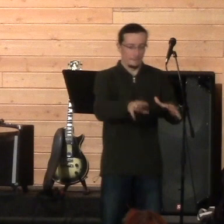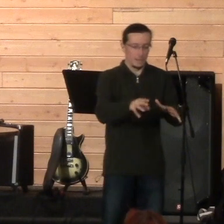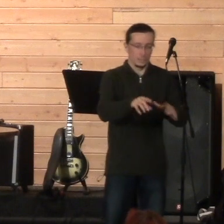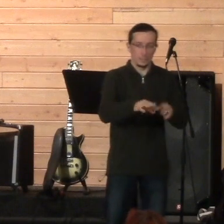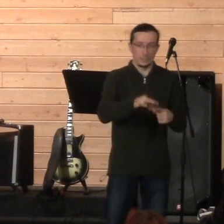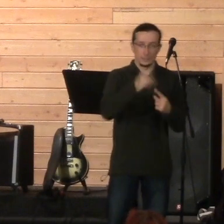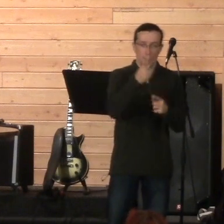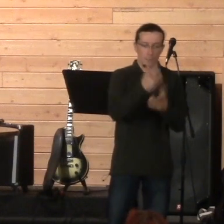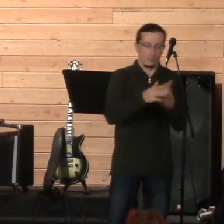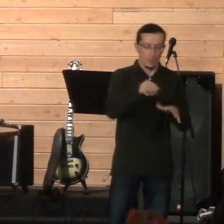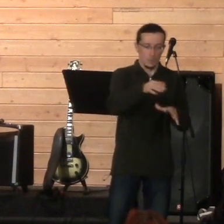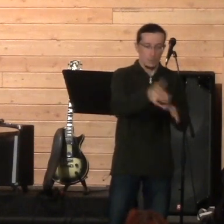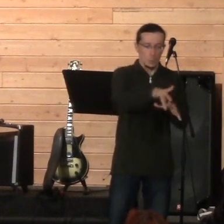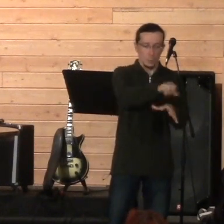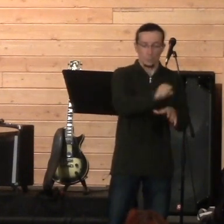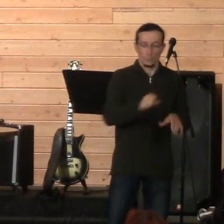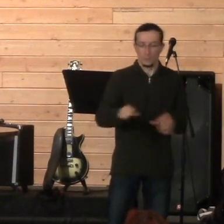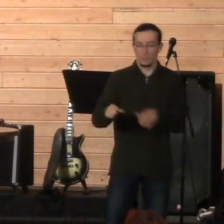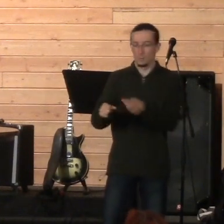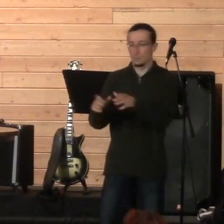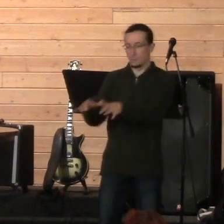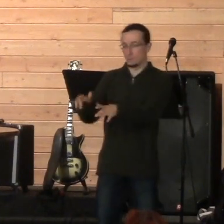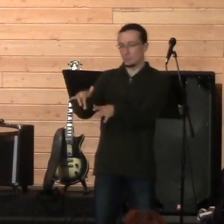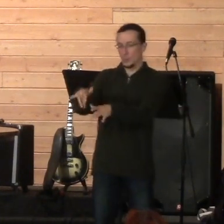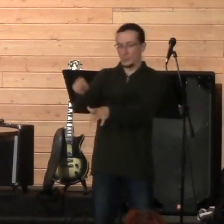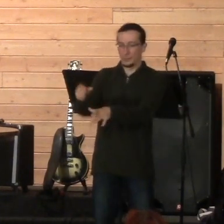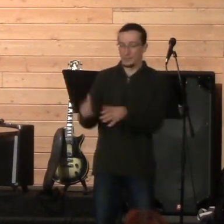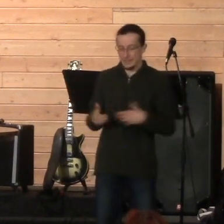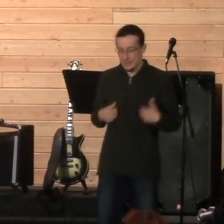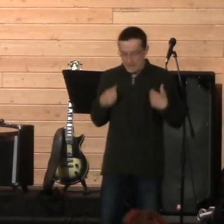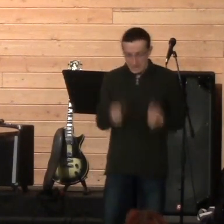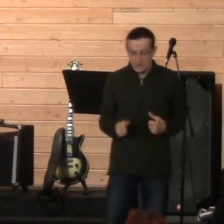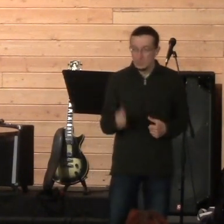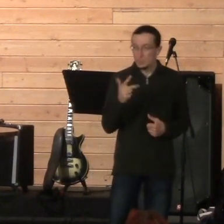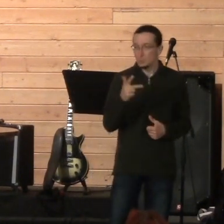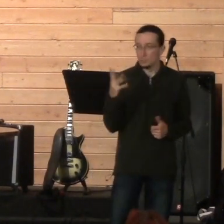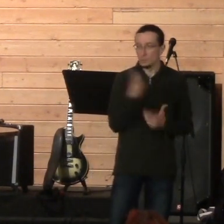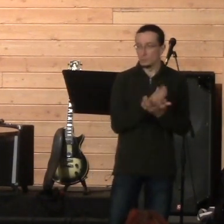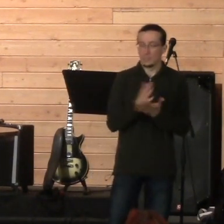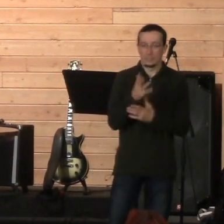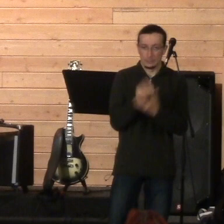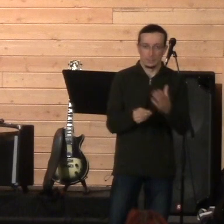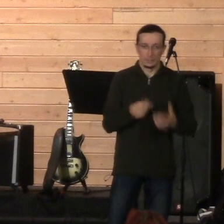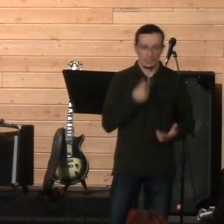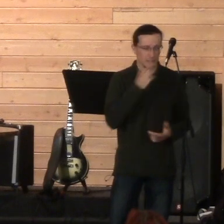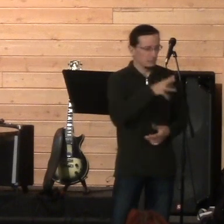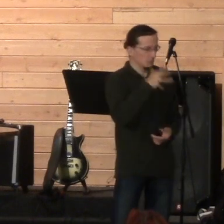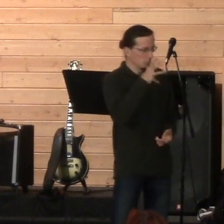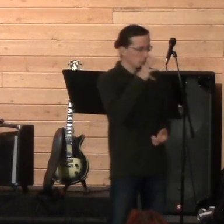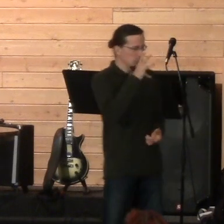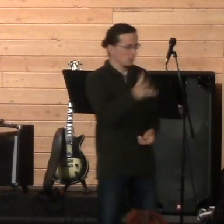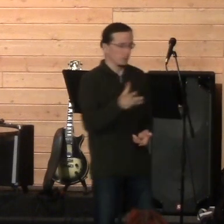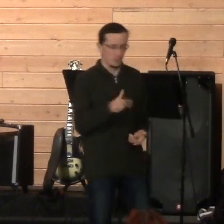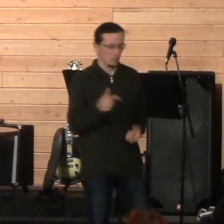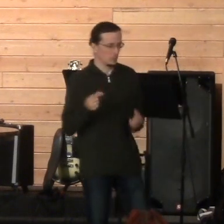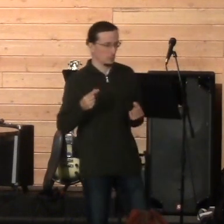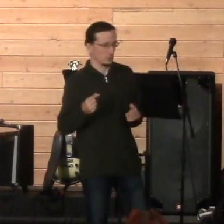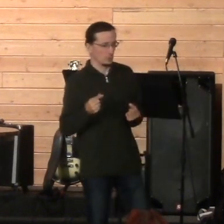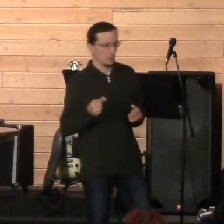one piece missing. So there was like 3 or 4 pieces that were just gone. I said, Grandma, what are you doing with the puzzle pieces,